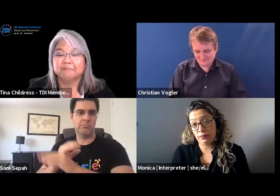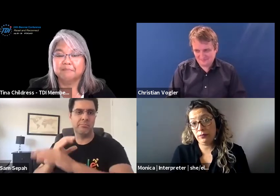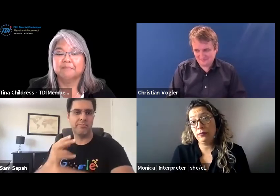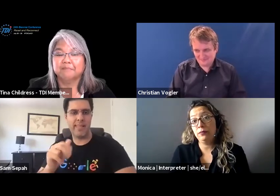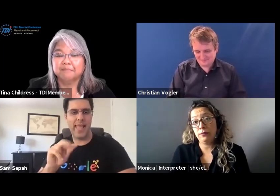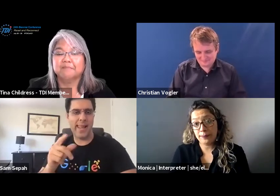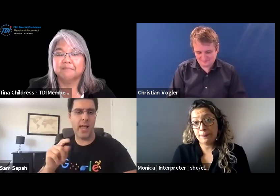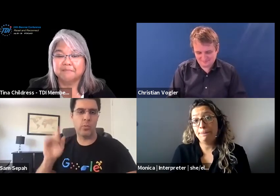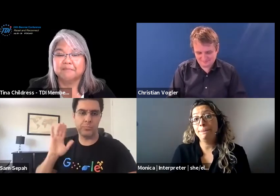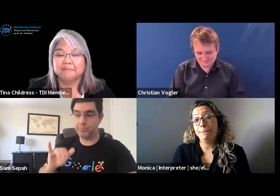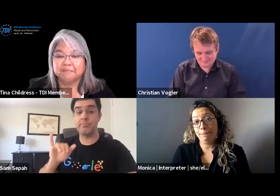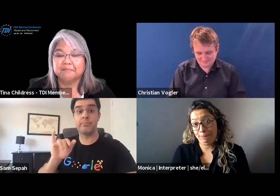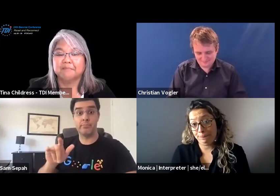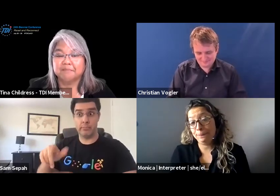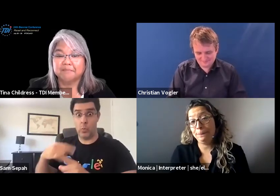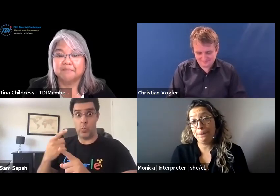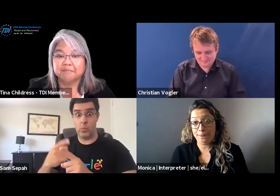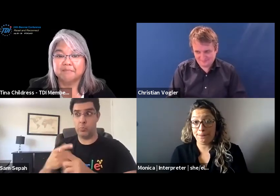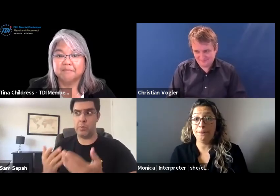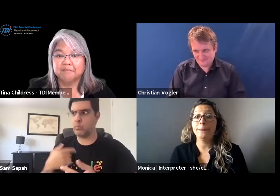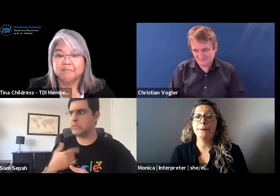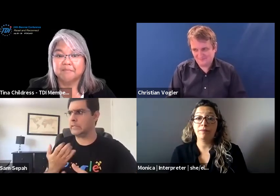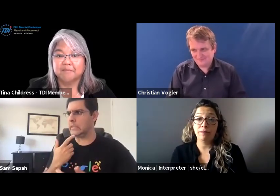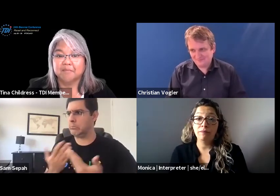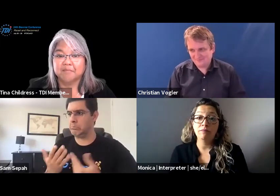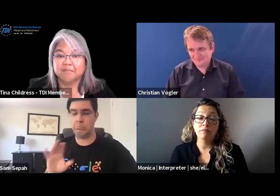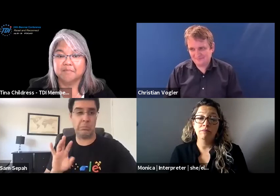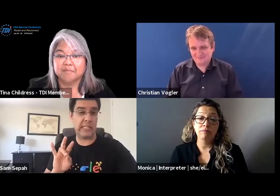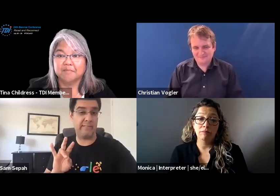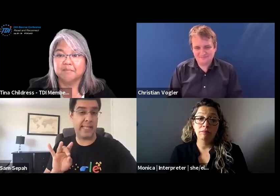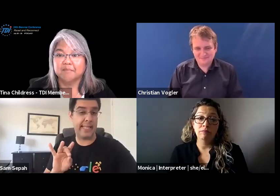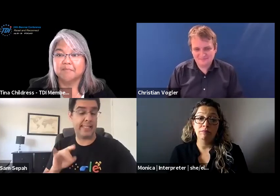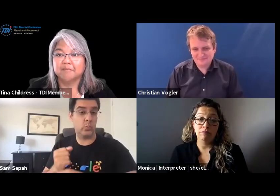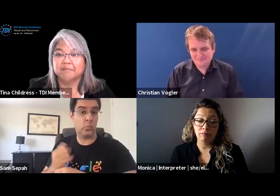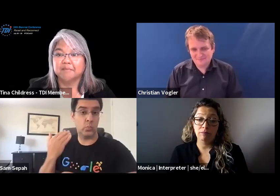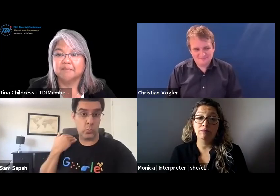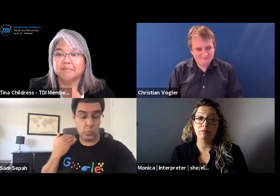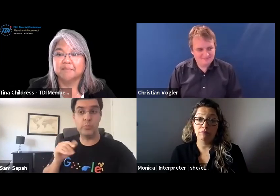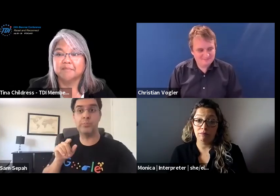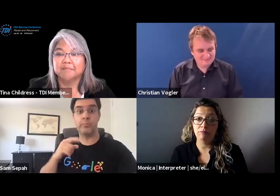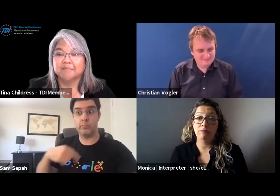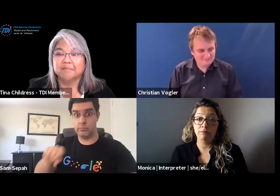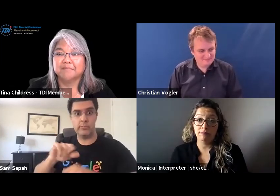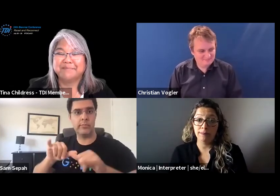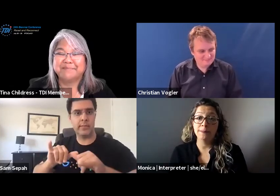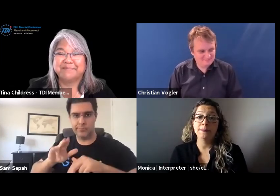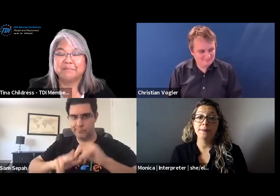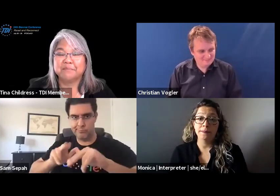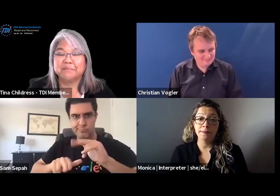Meet. It used to be called Hangout. And so I would say this was about 7 or 8 years ago.